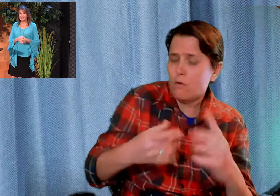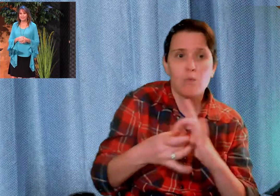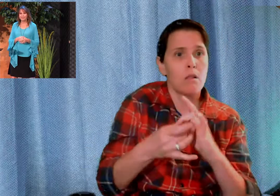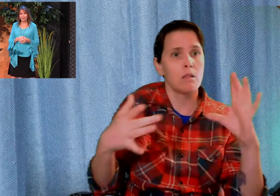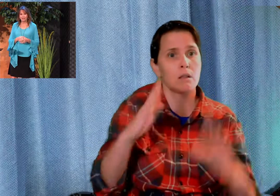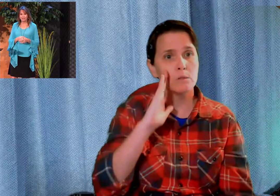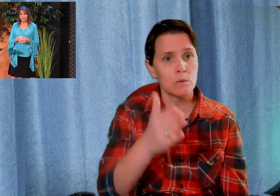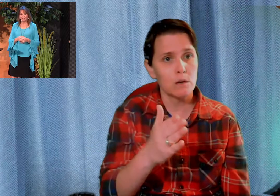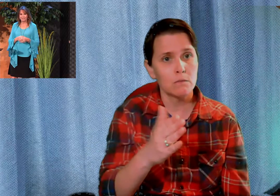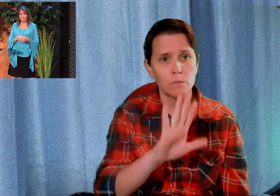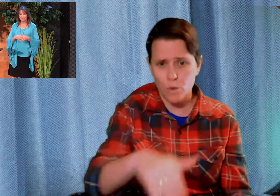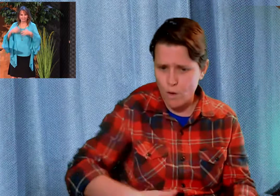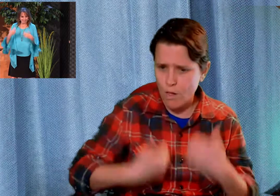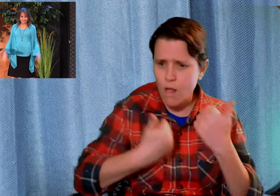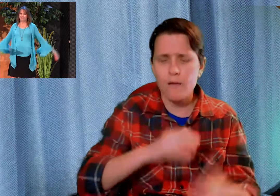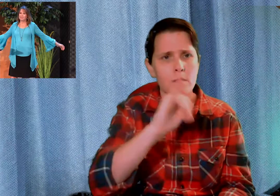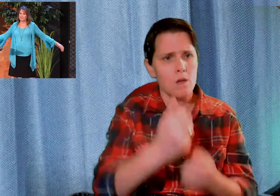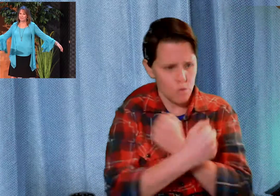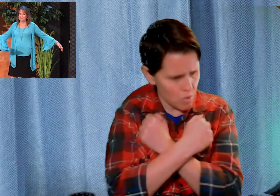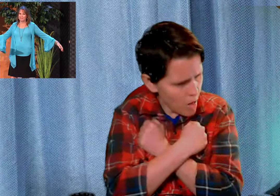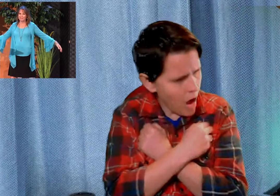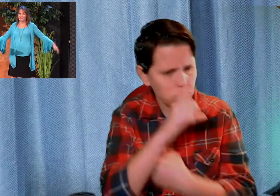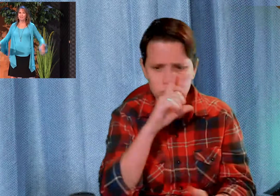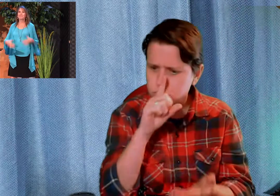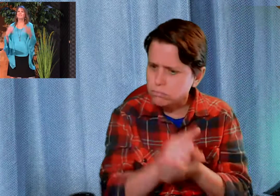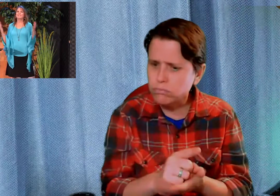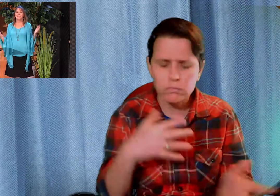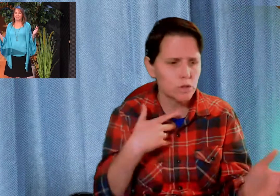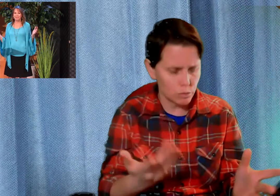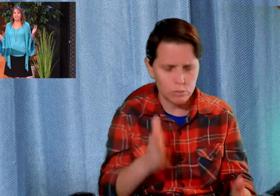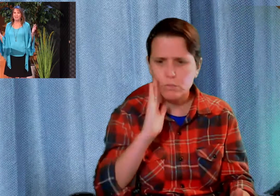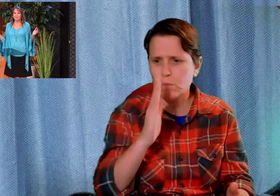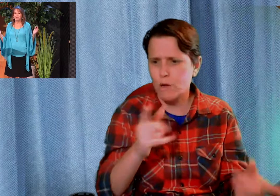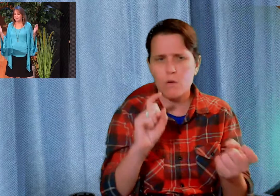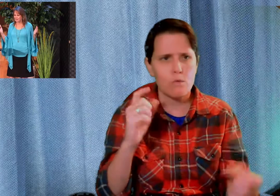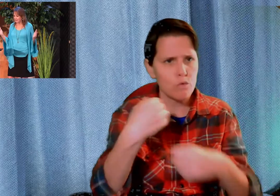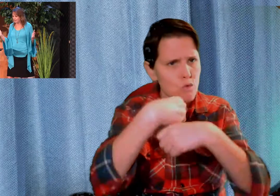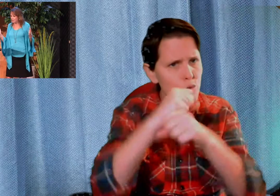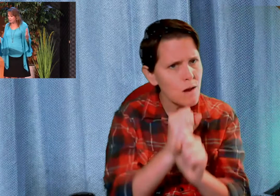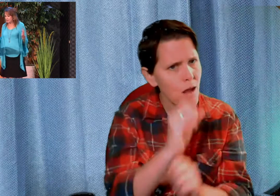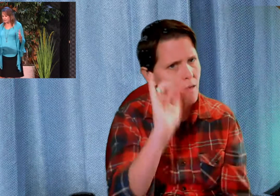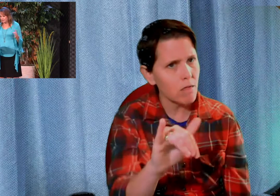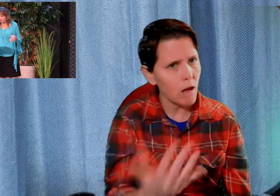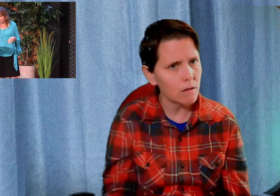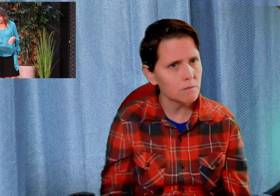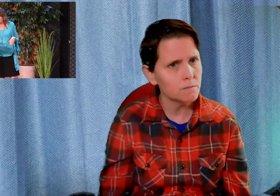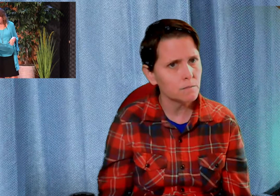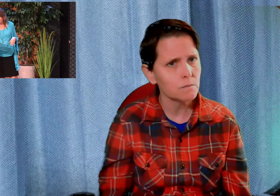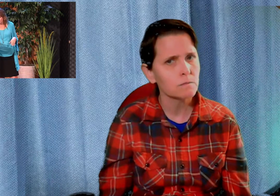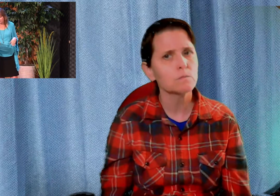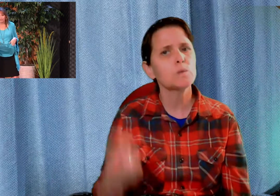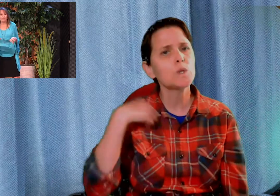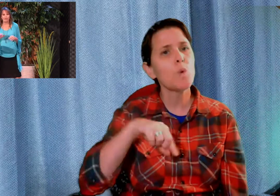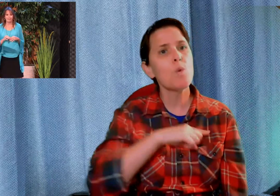a life you love. Release your struggle and create a life you love. We are here to make